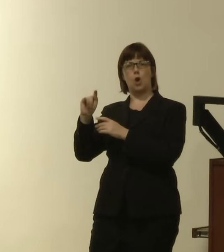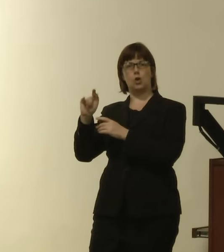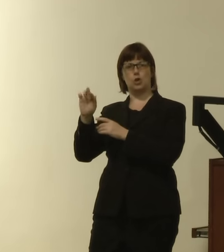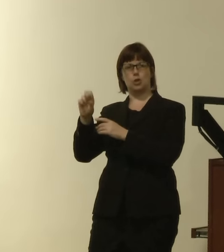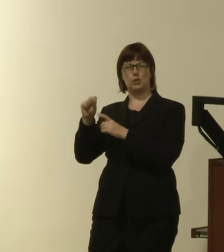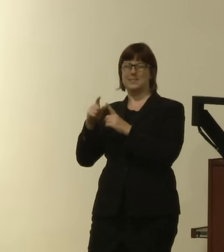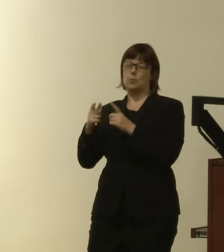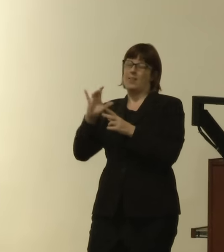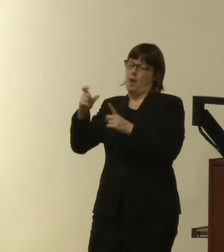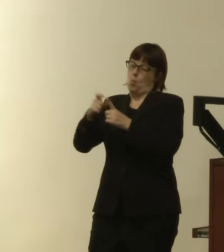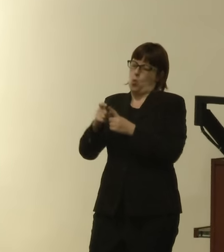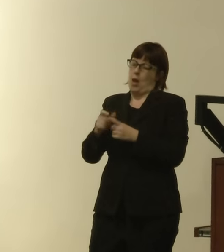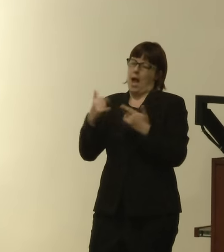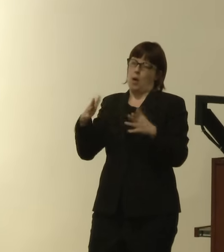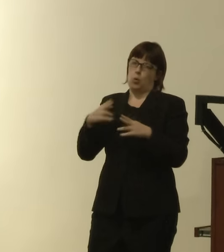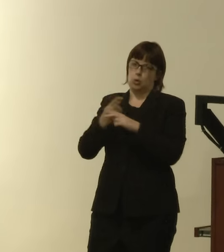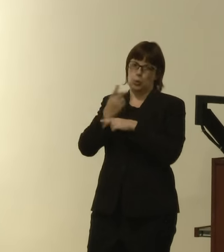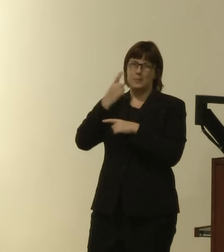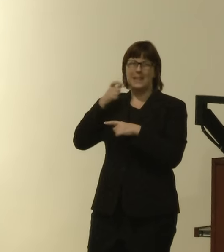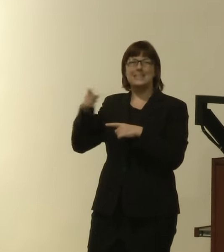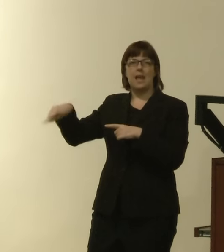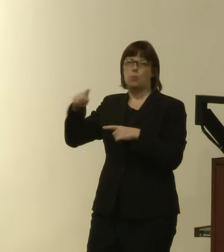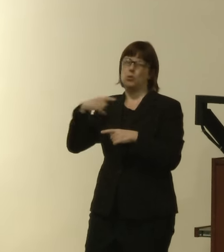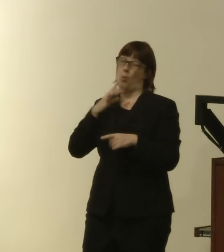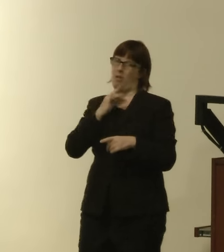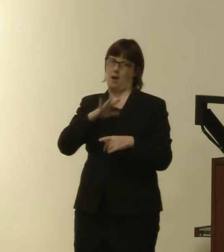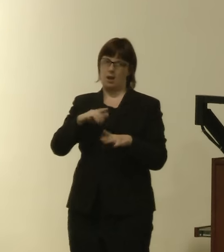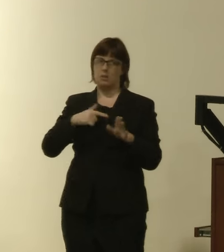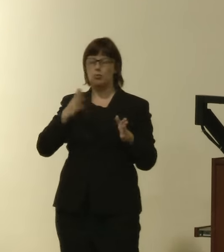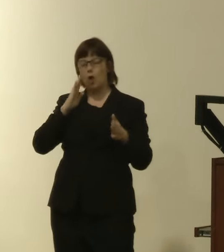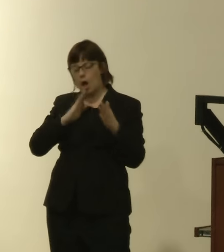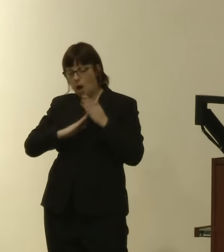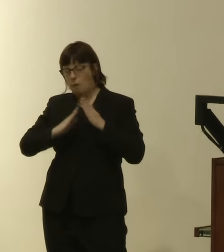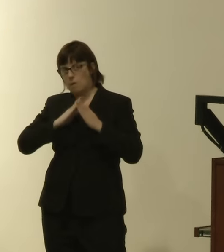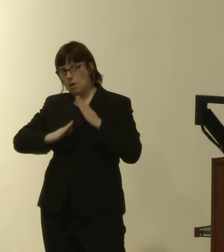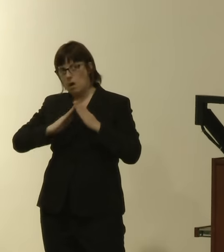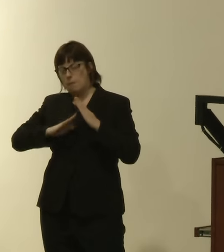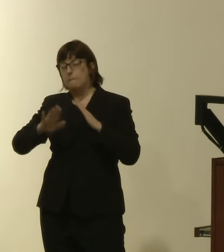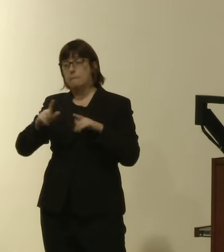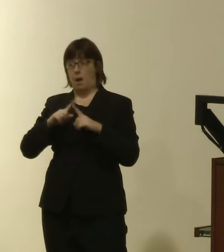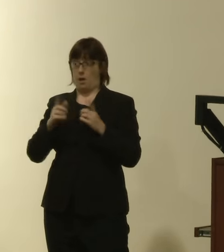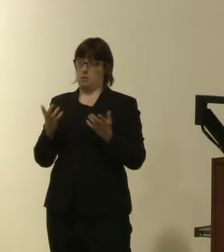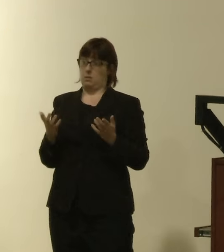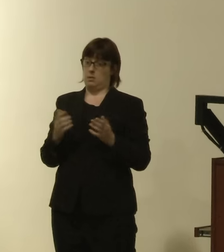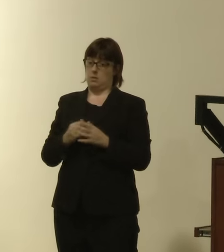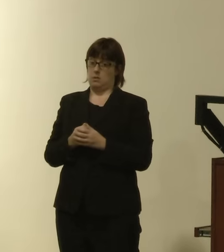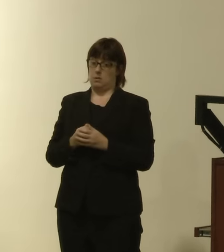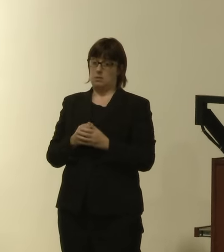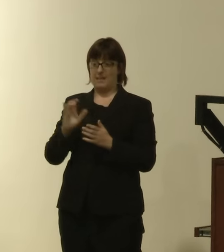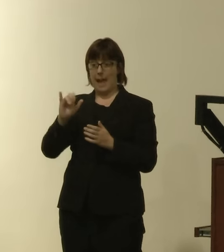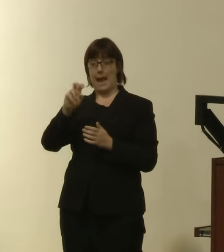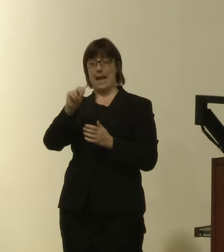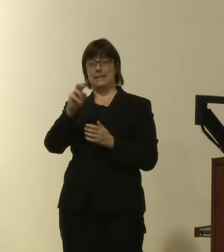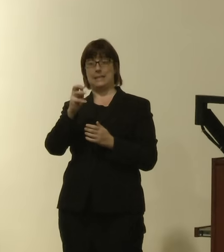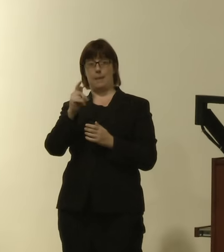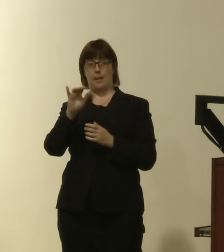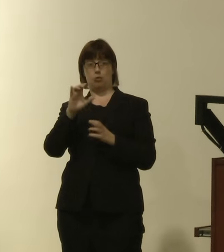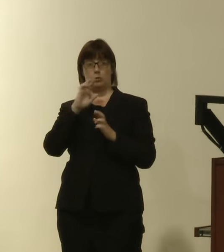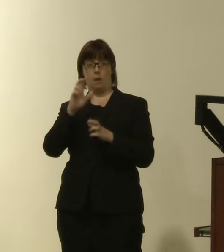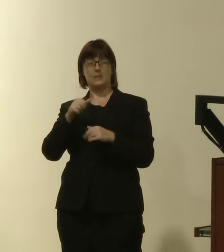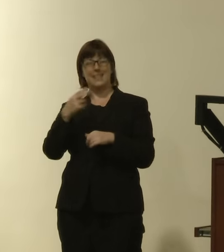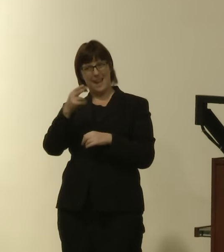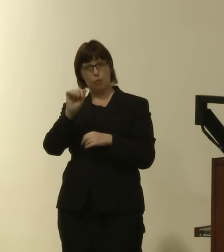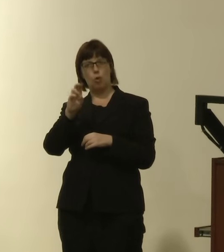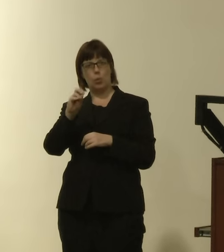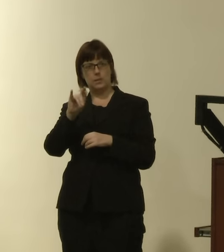that language because they wouldn't have liked it, right? But that's, to me, an endemic response of